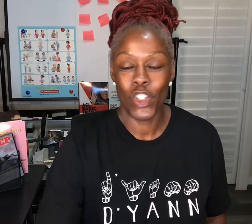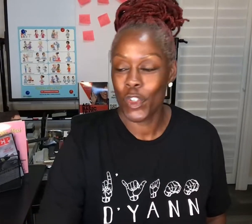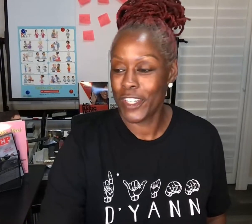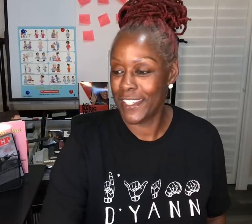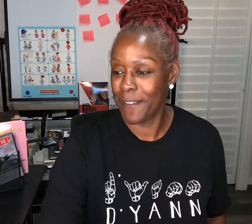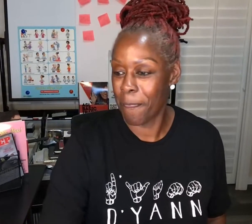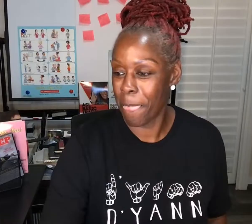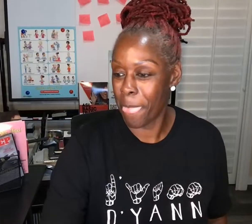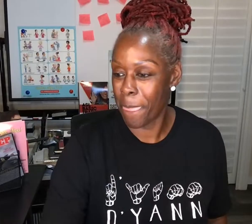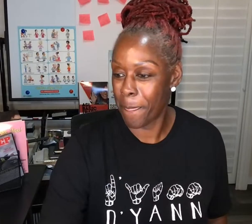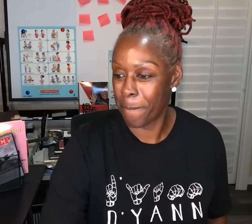Enjoy.